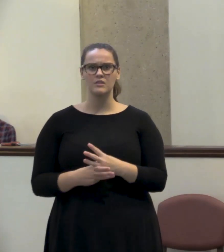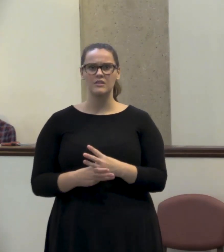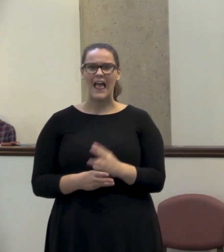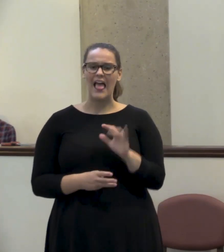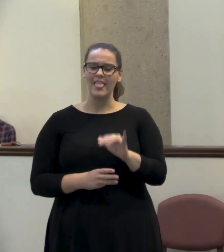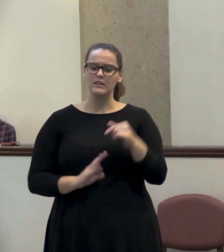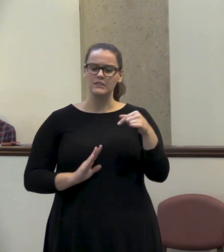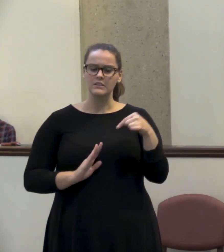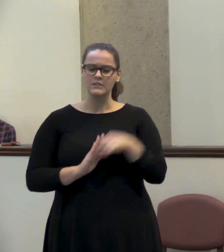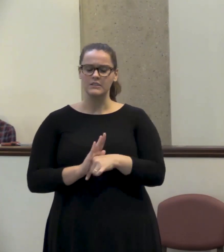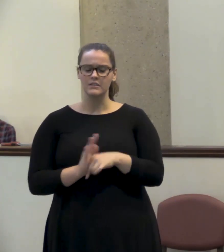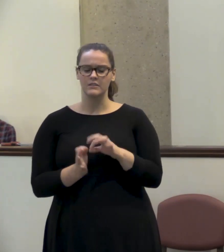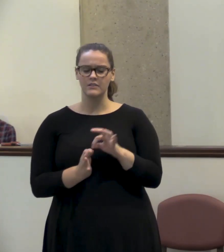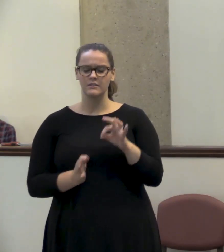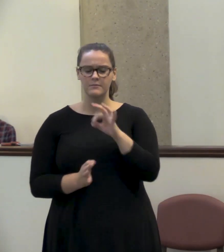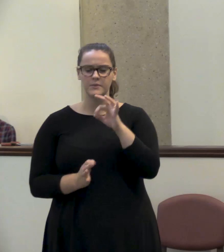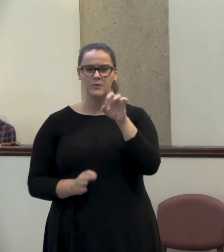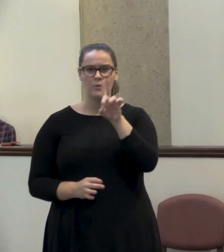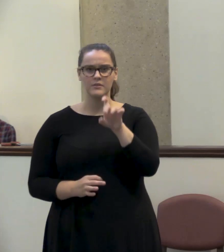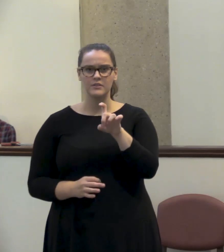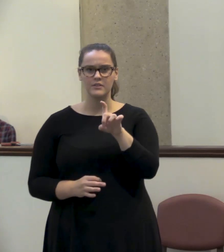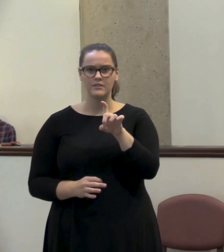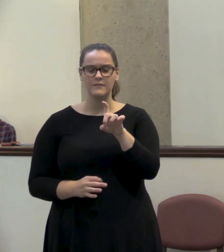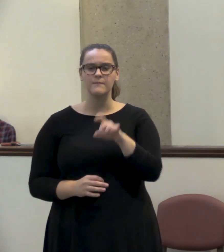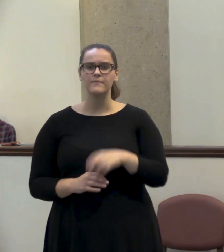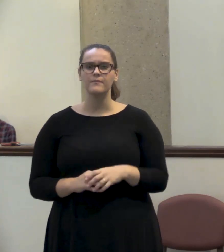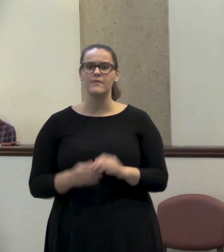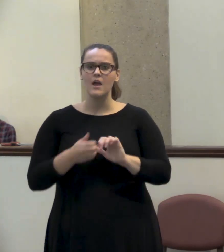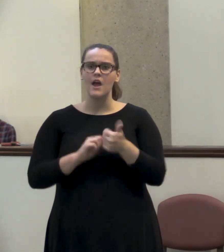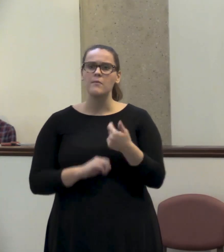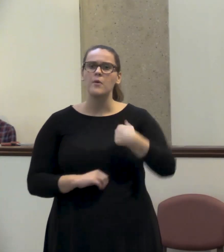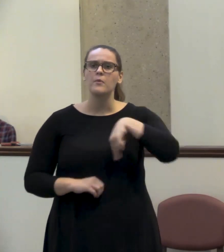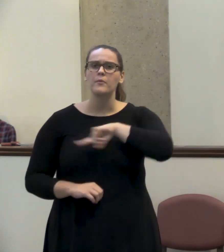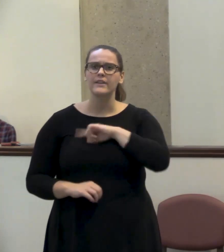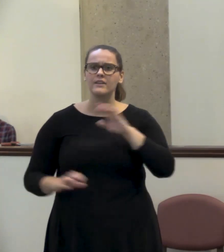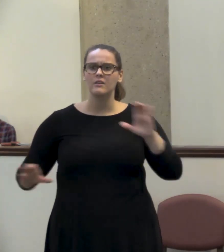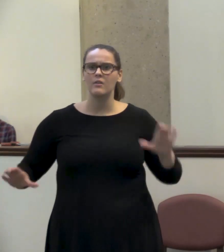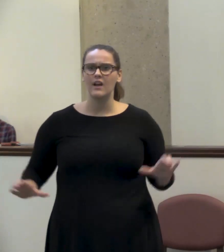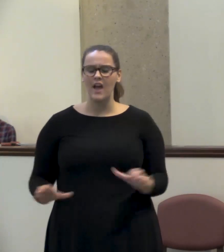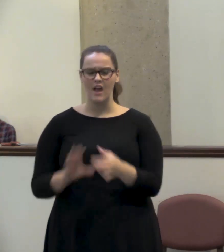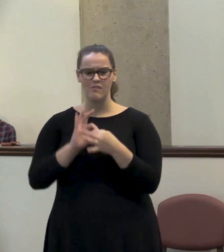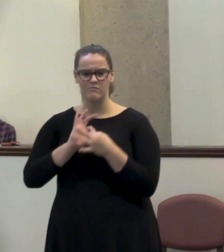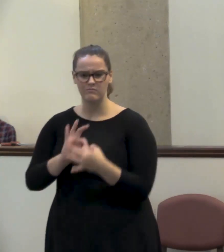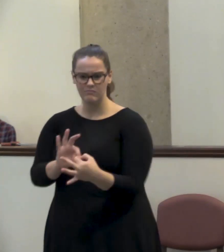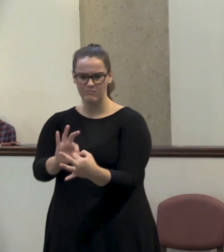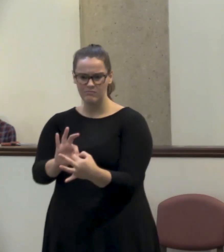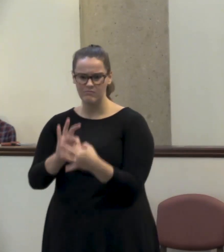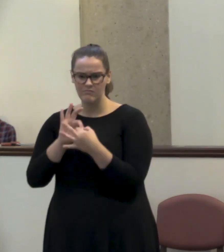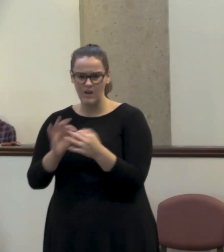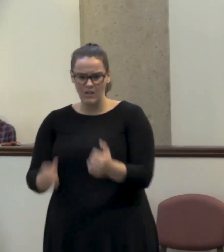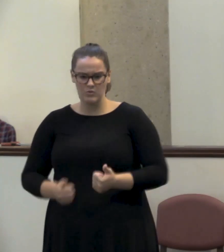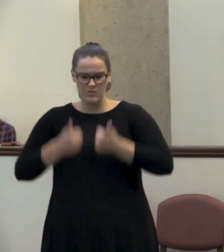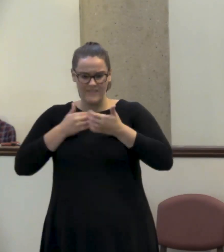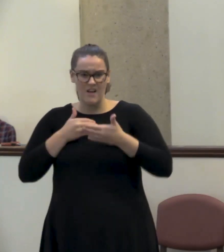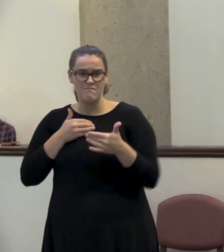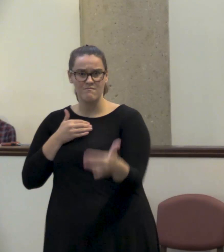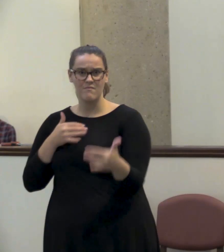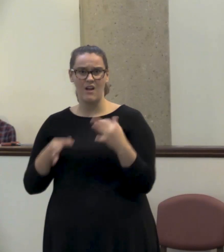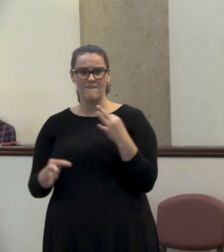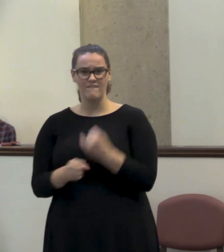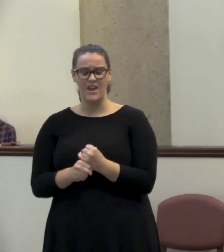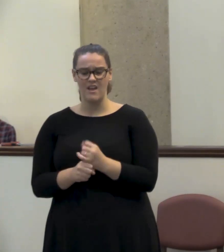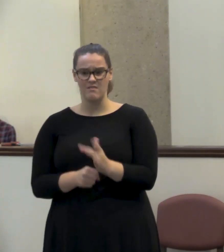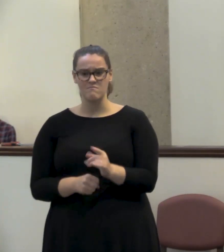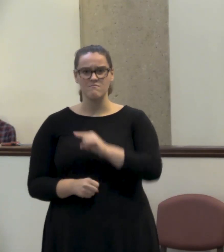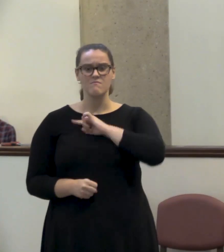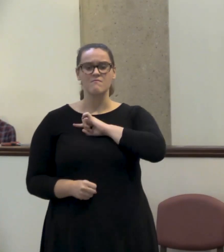spiritual and existential question. How are we to act, relate, to live out our faith and convictions